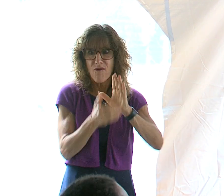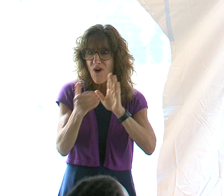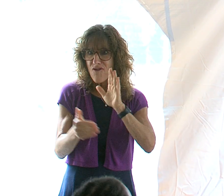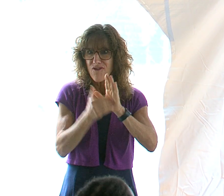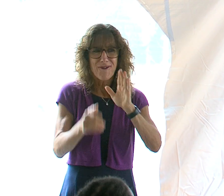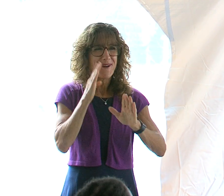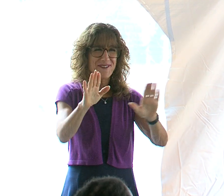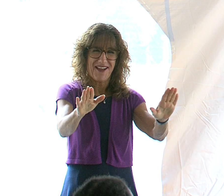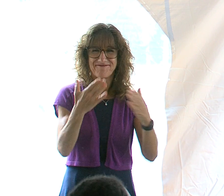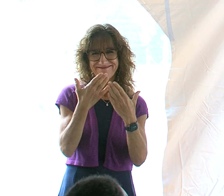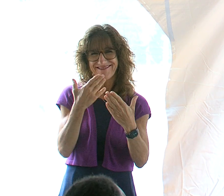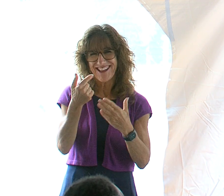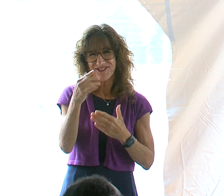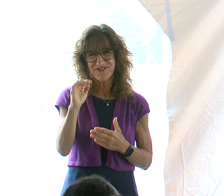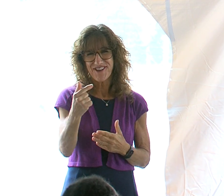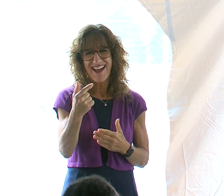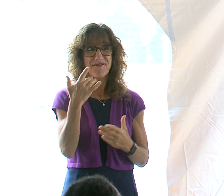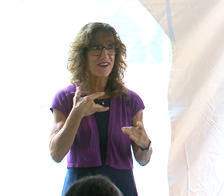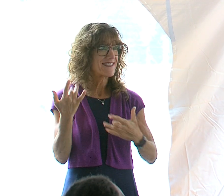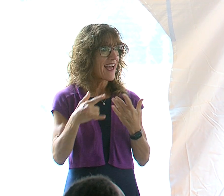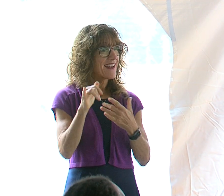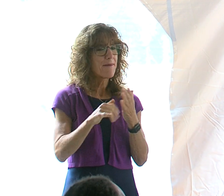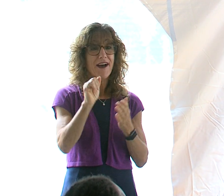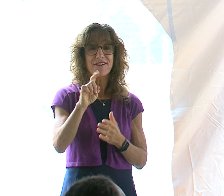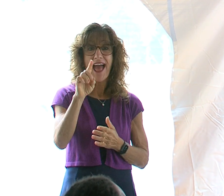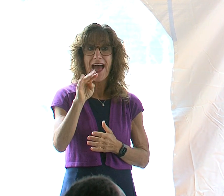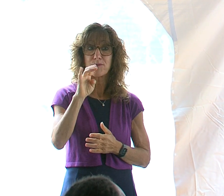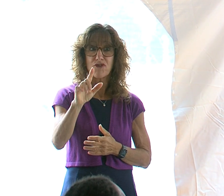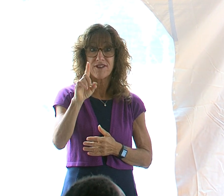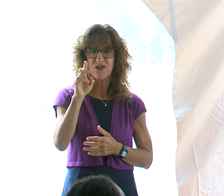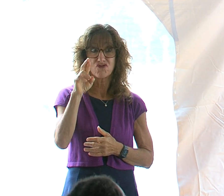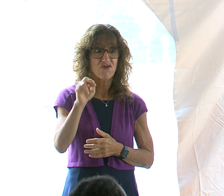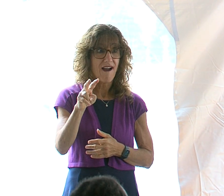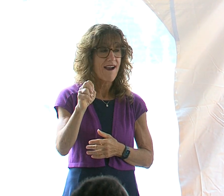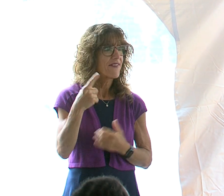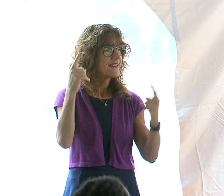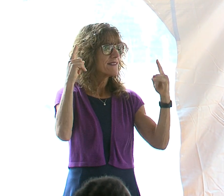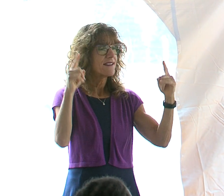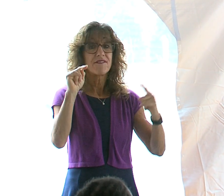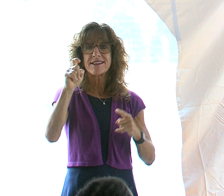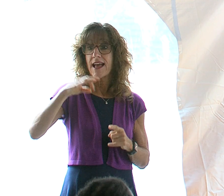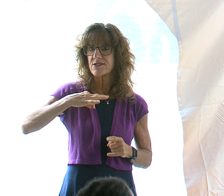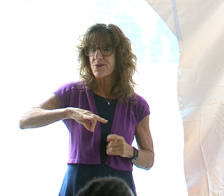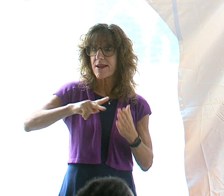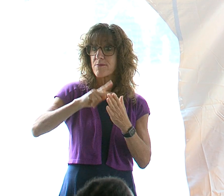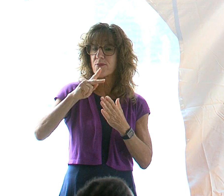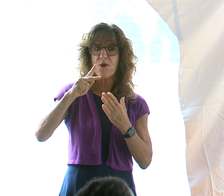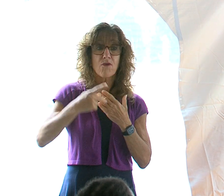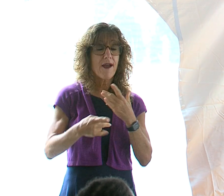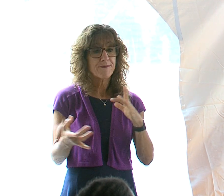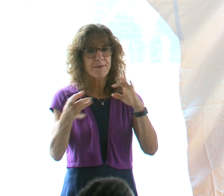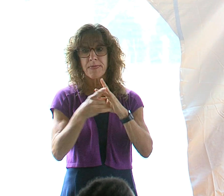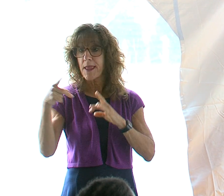great. No, I appreciate that, Greg. Thank you, and we're excited about Admiral Drive. The success of the tax credit program is in its joining together